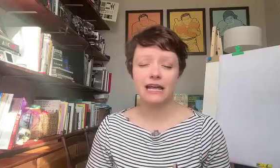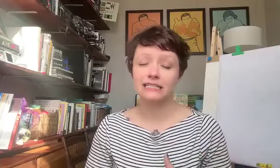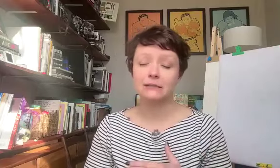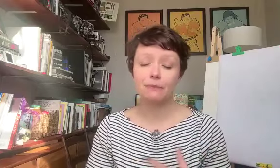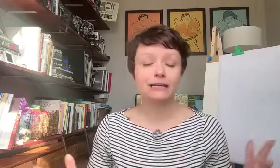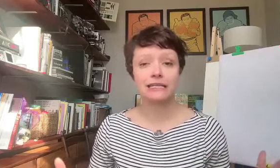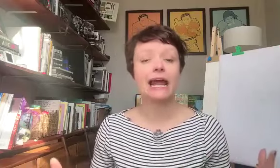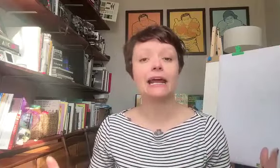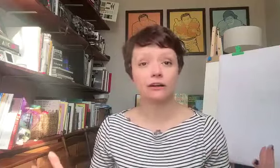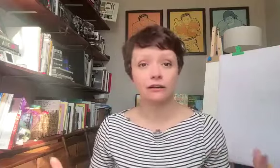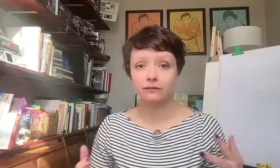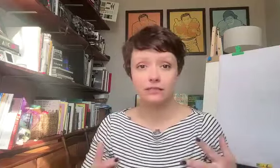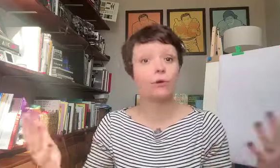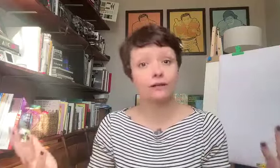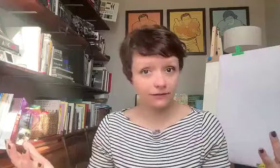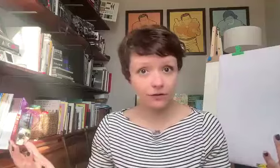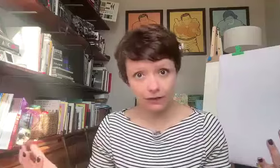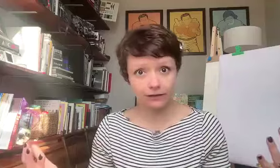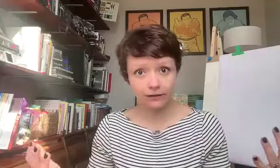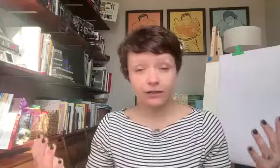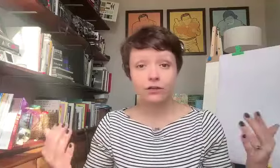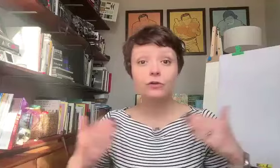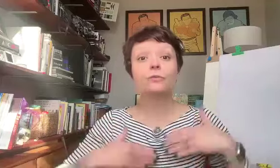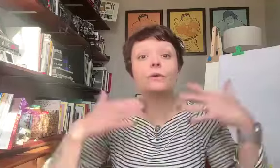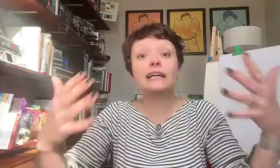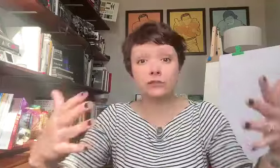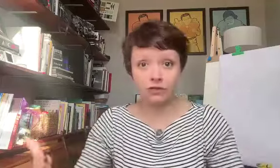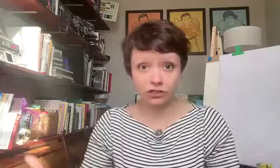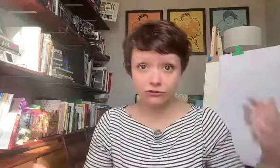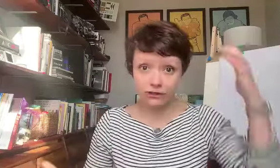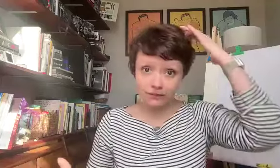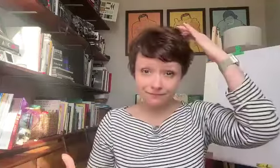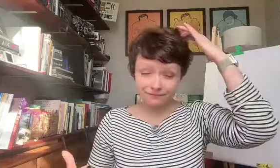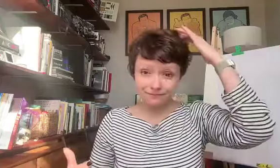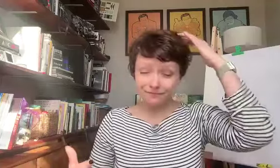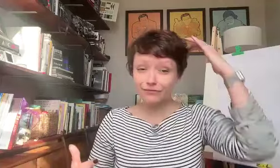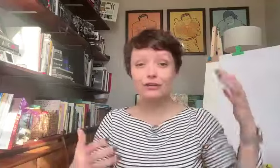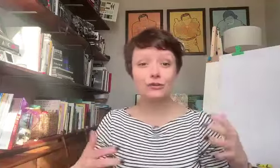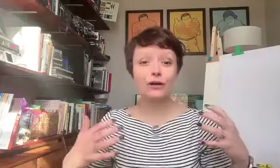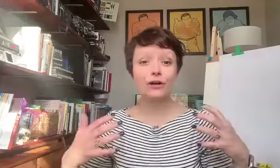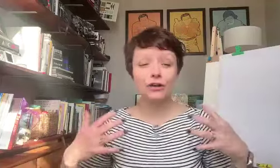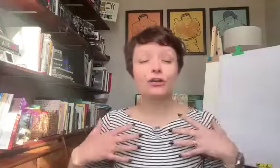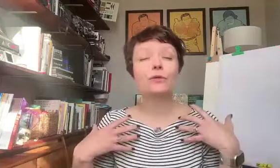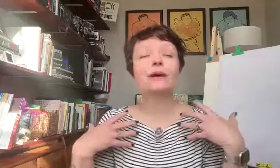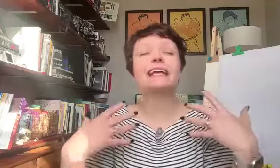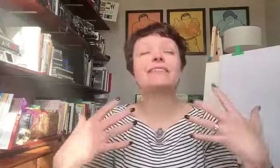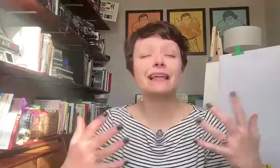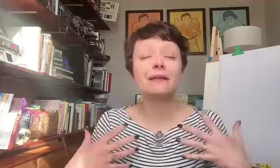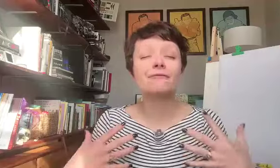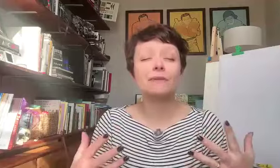a spectator sport, if you will. You read to the children. You are the one giving them